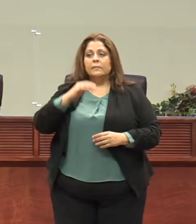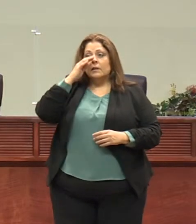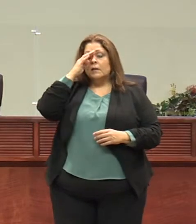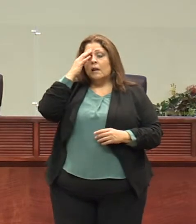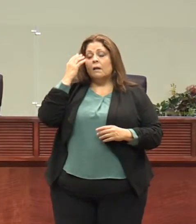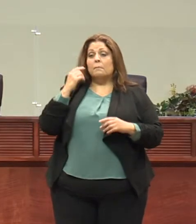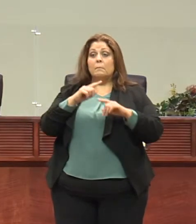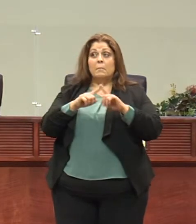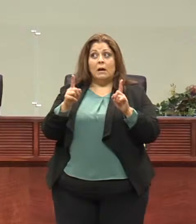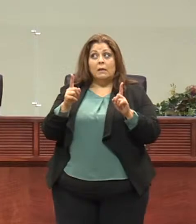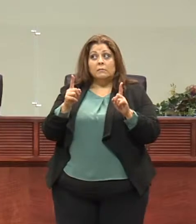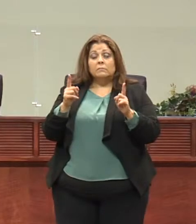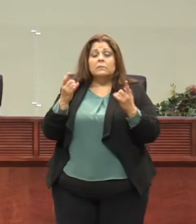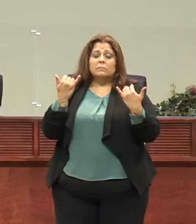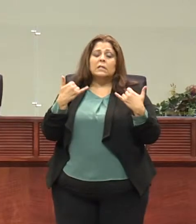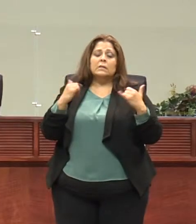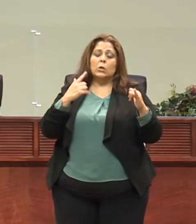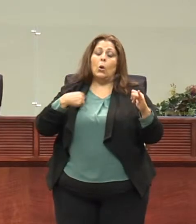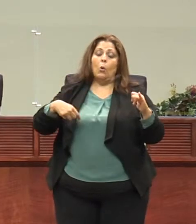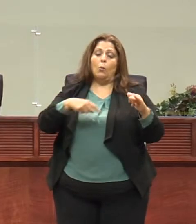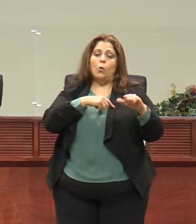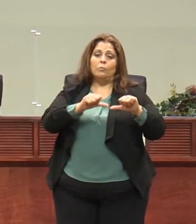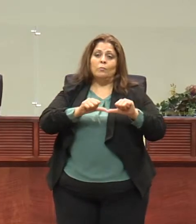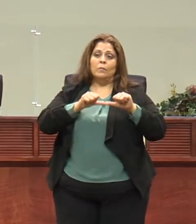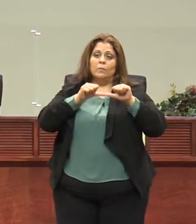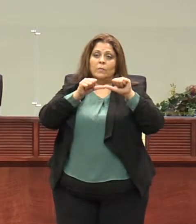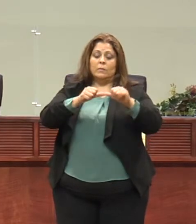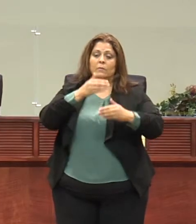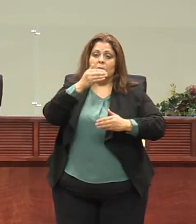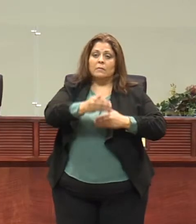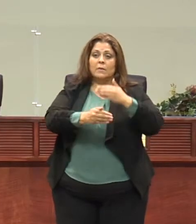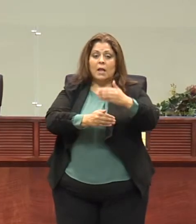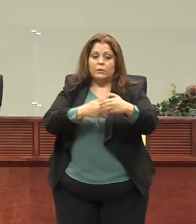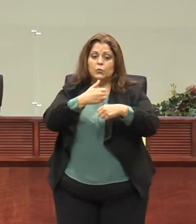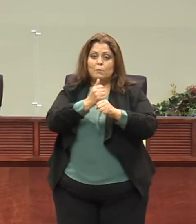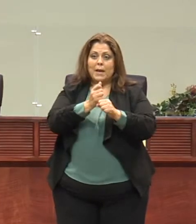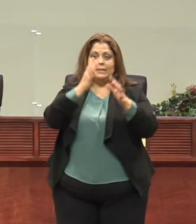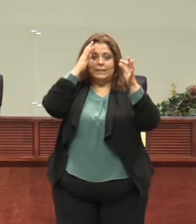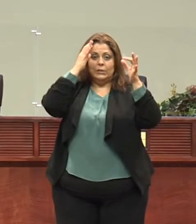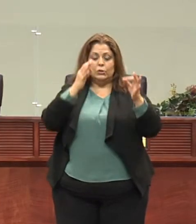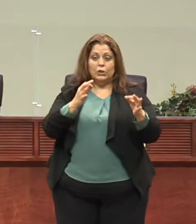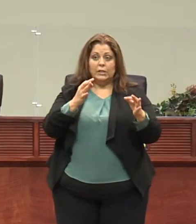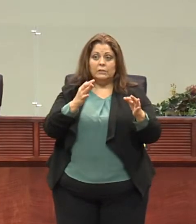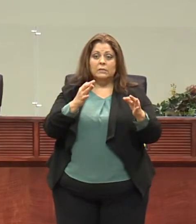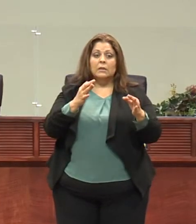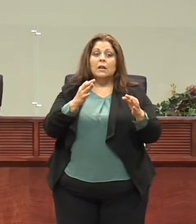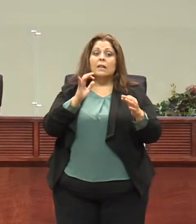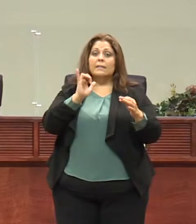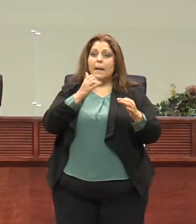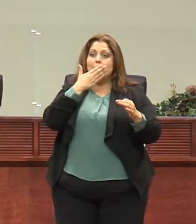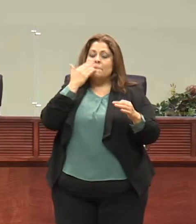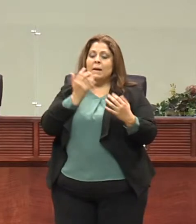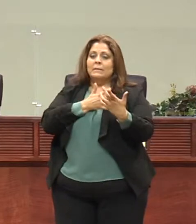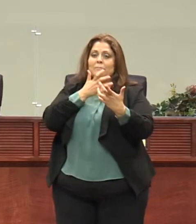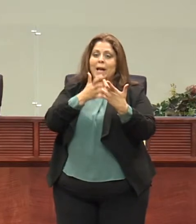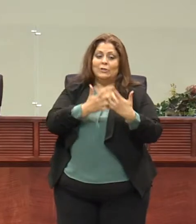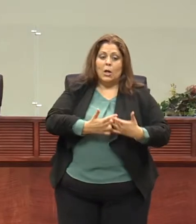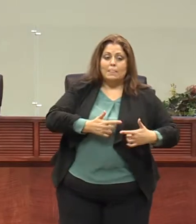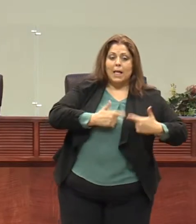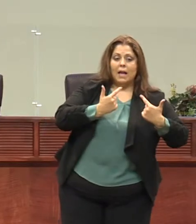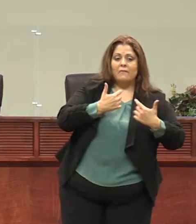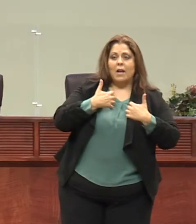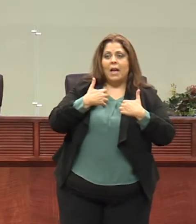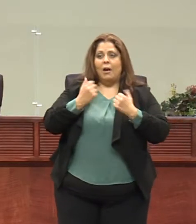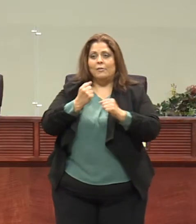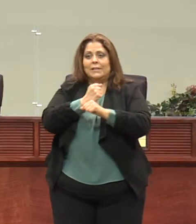But we're going to move forward to make our decisions in the best interest of the life, health, safety, and welfare of our